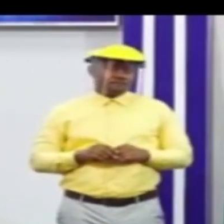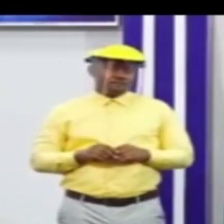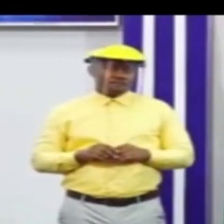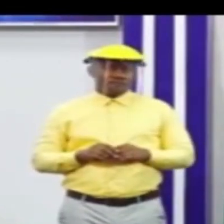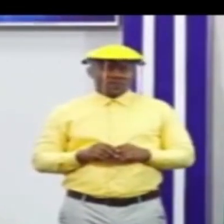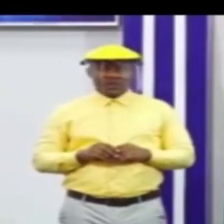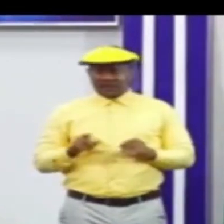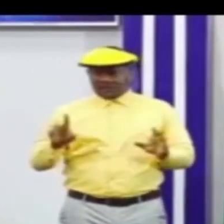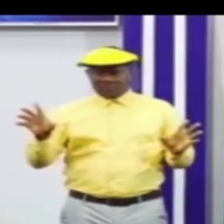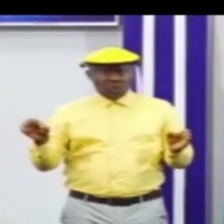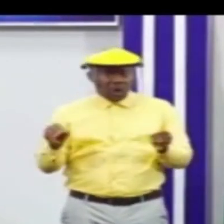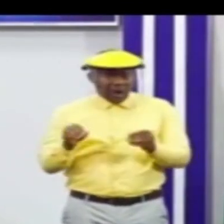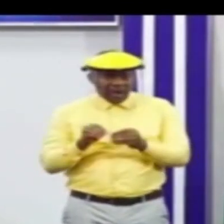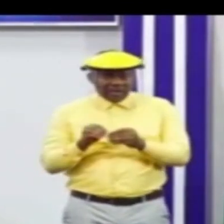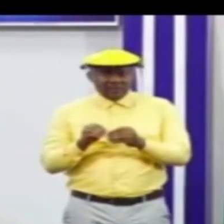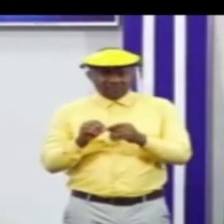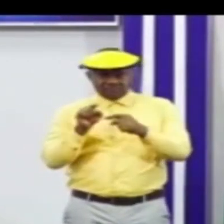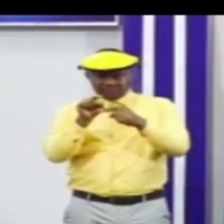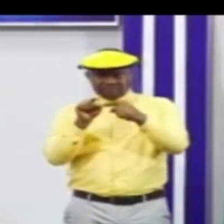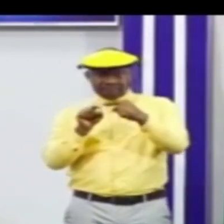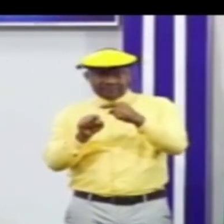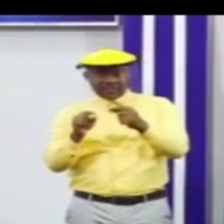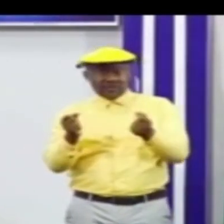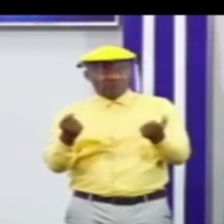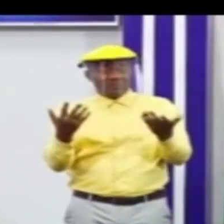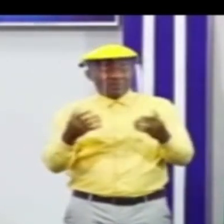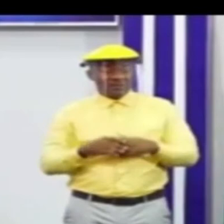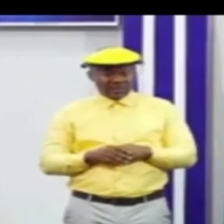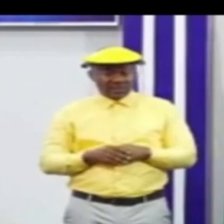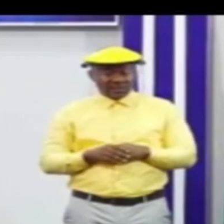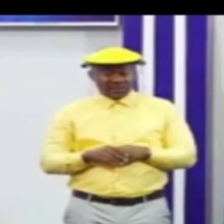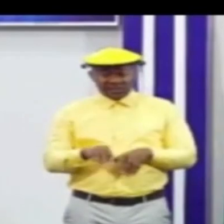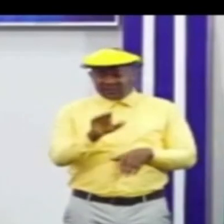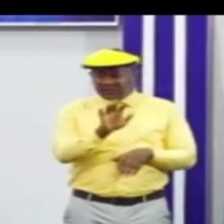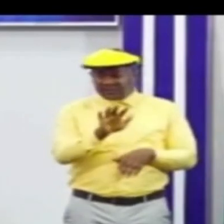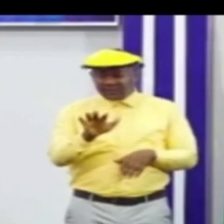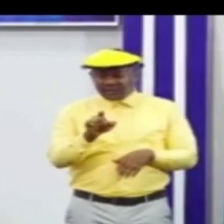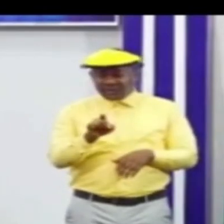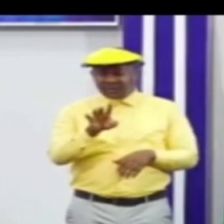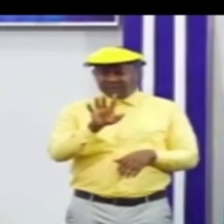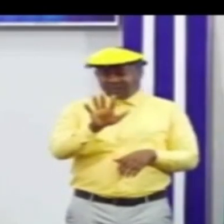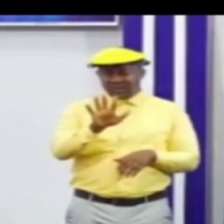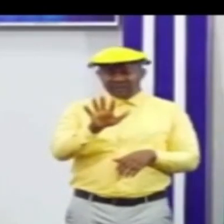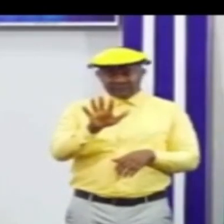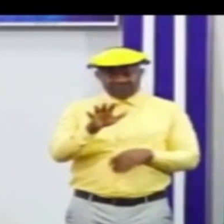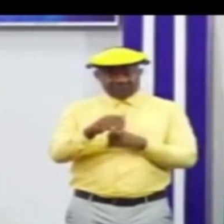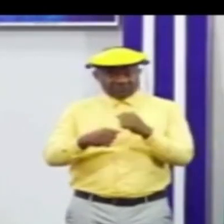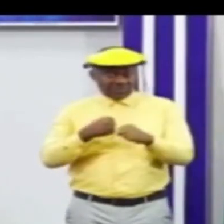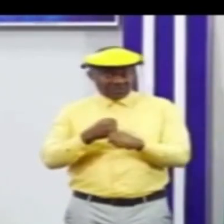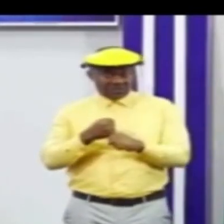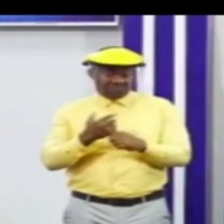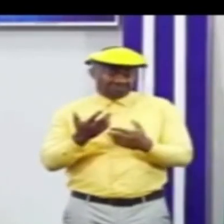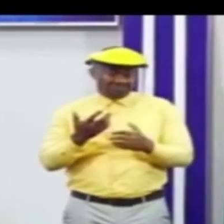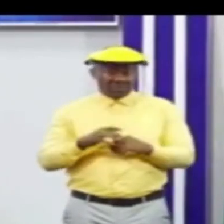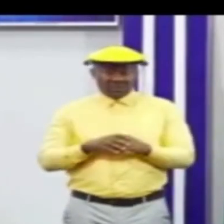age is 55.5 years and the median